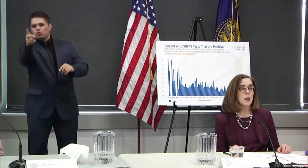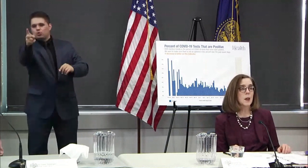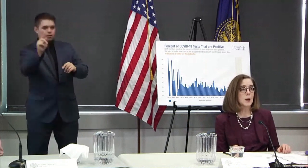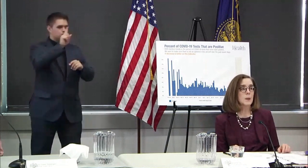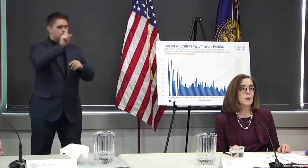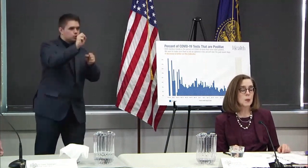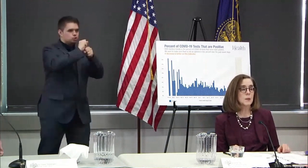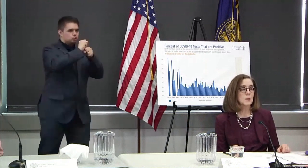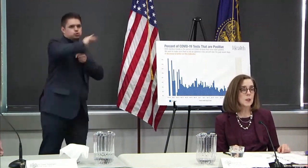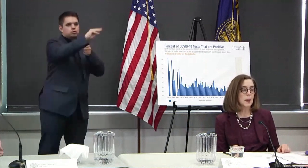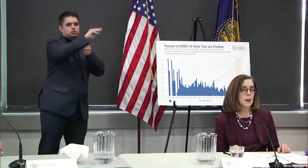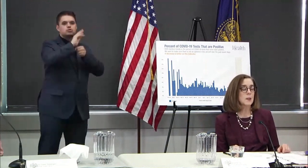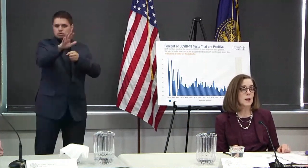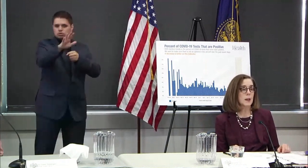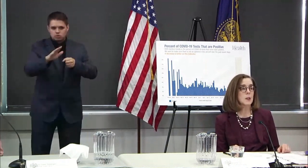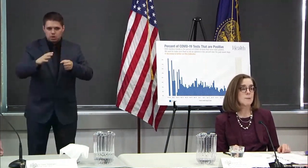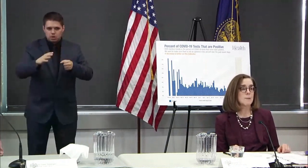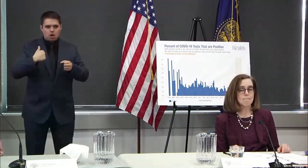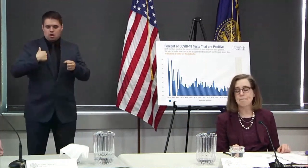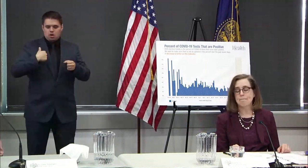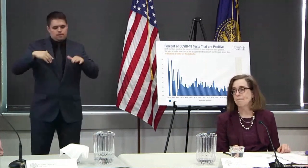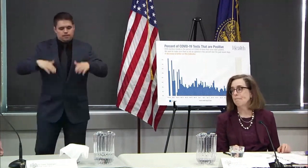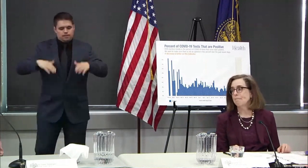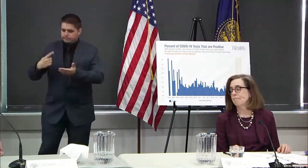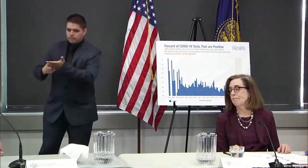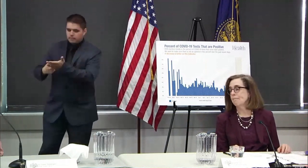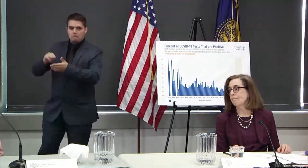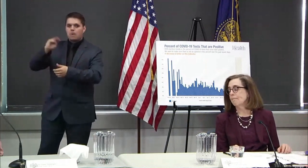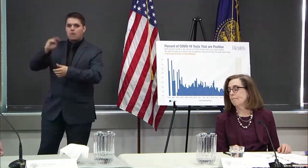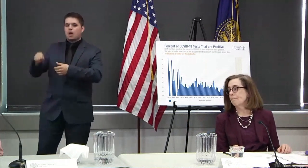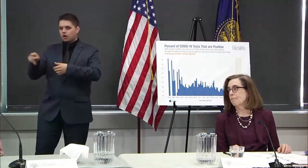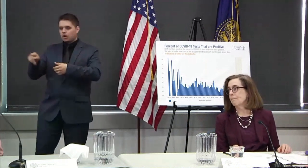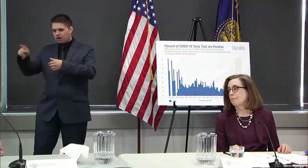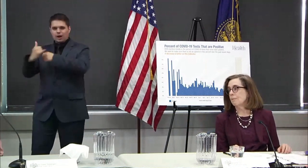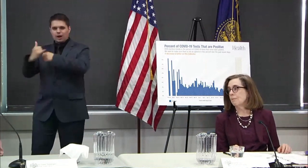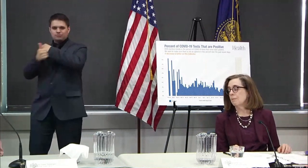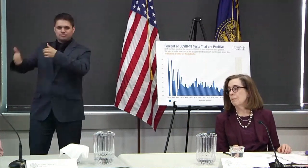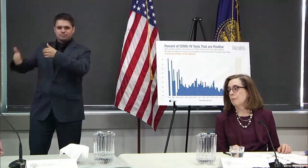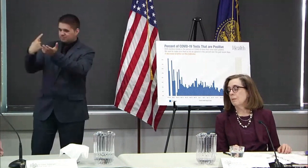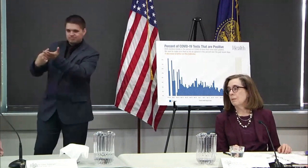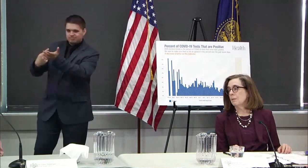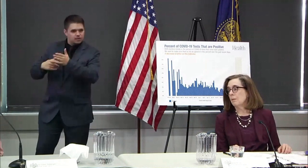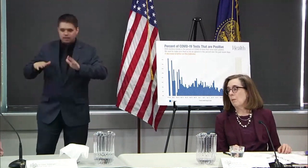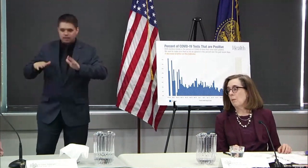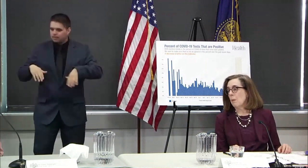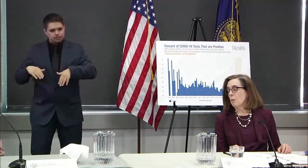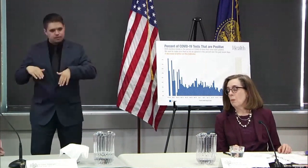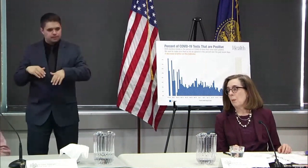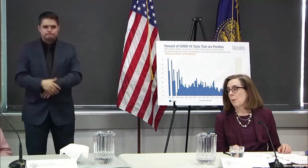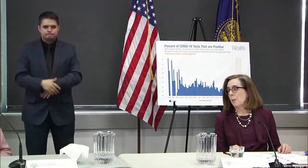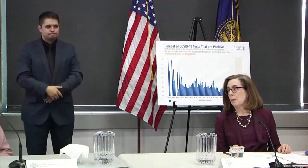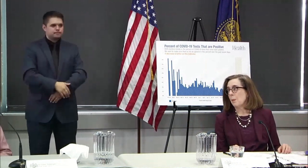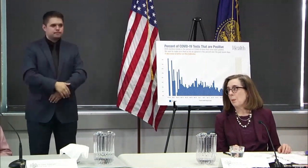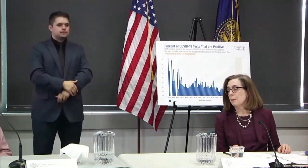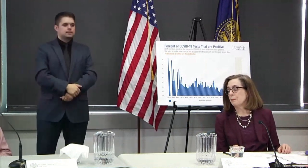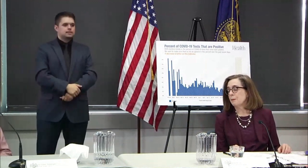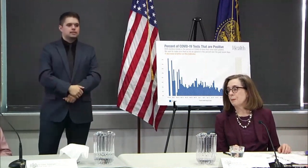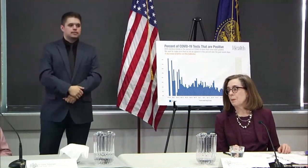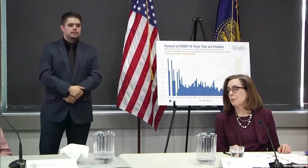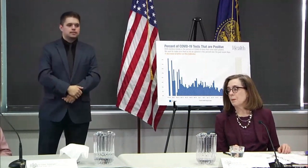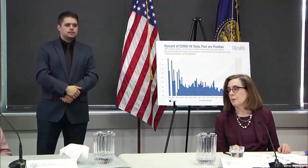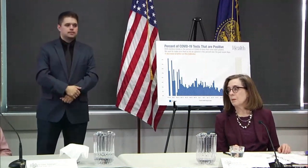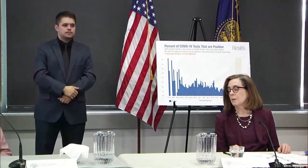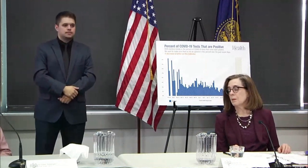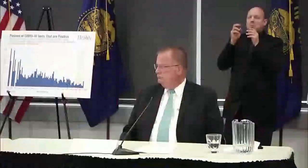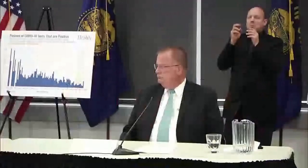County about the use of tear gas last night. Looks like we have a few people joining the queue now. Please press 0